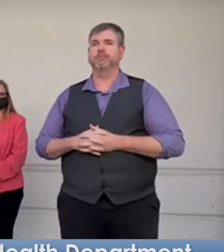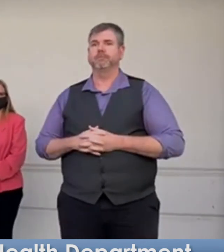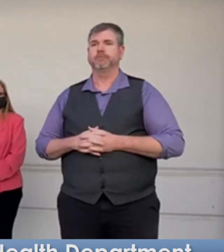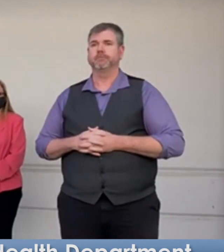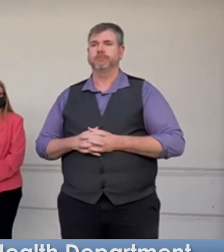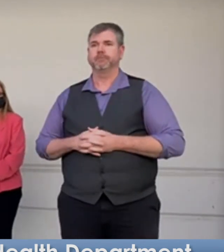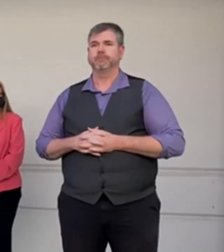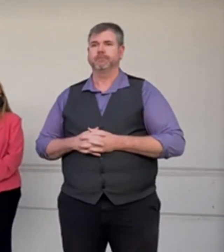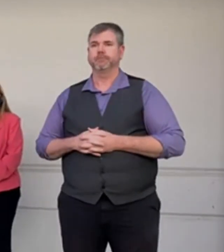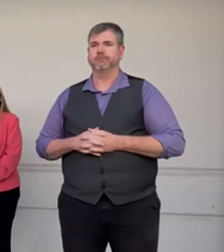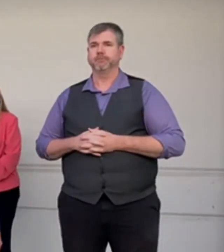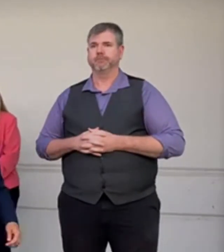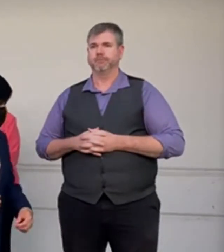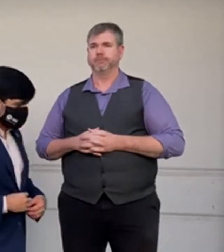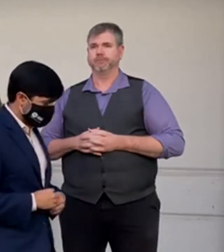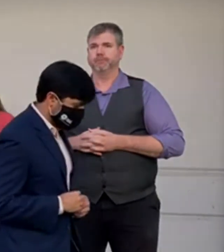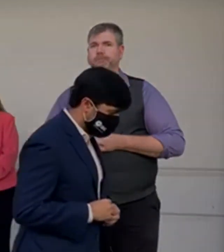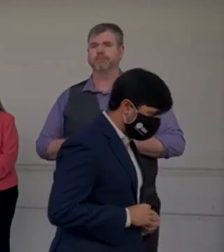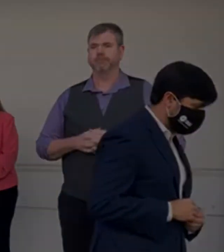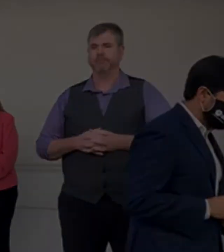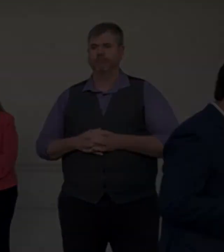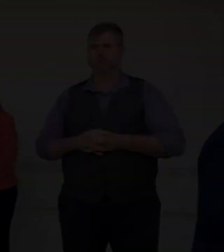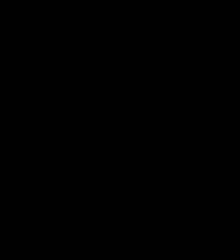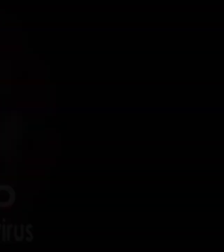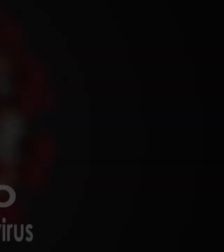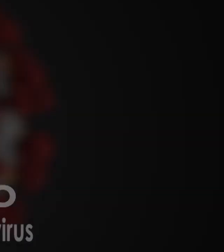and thank you everyone.